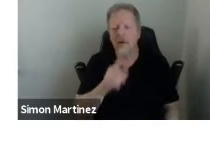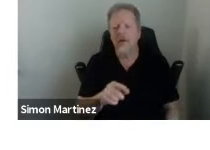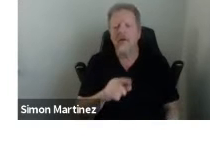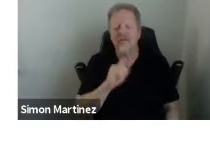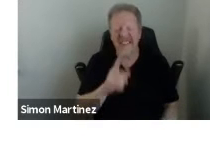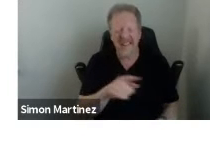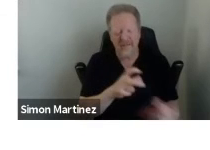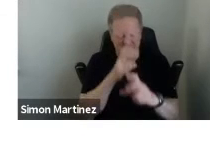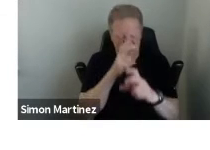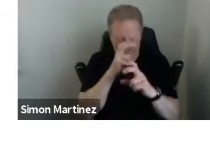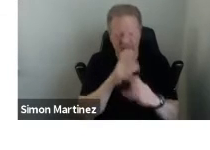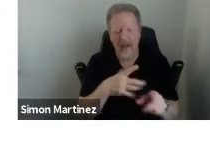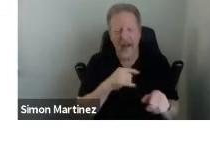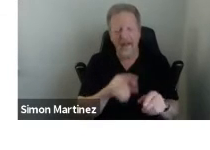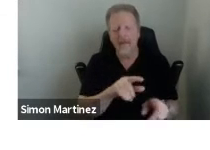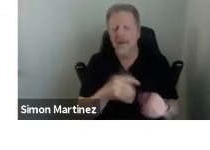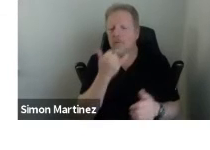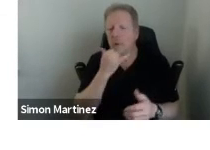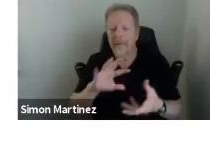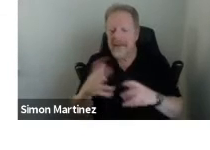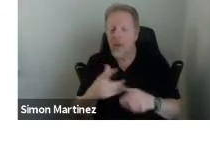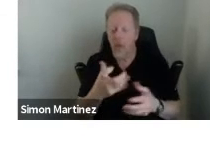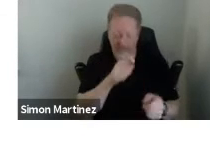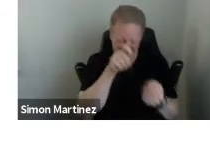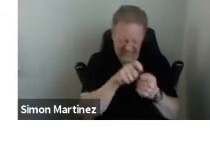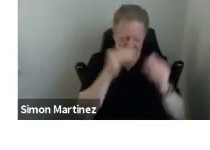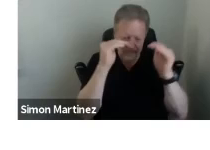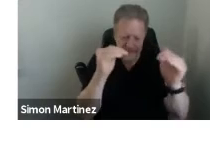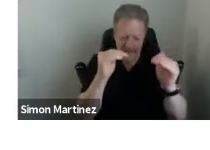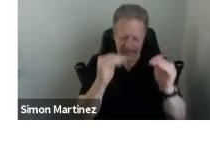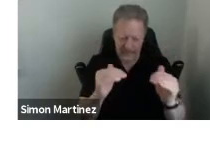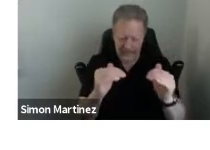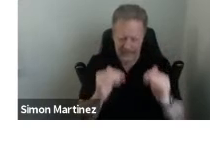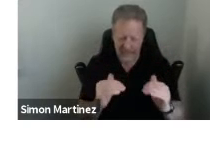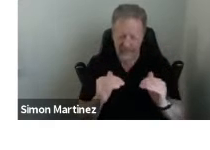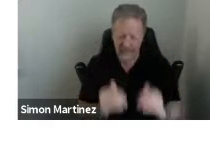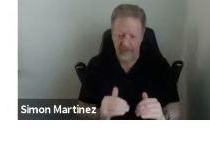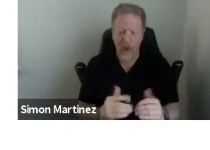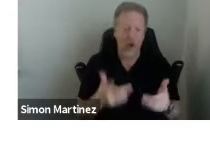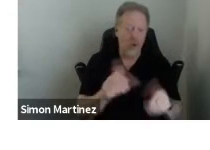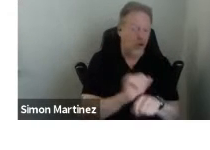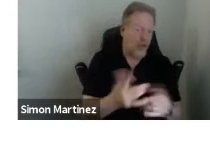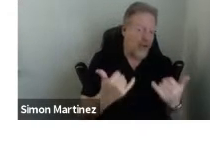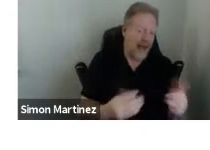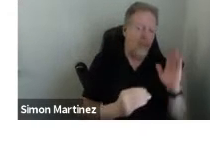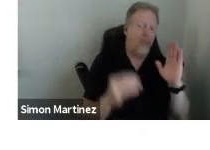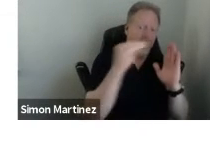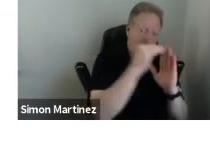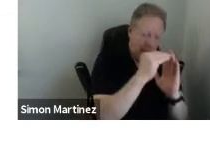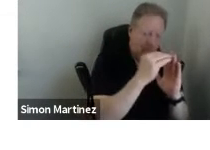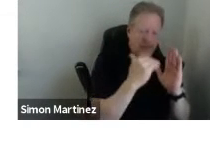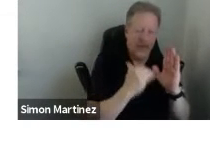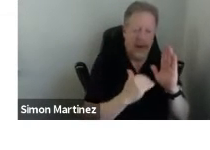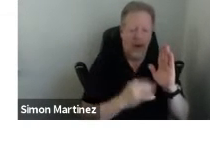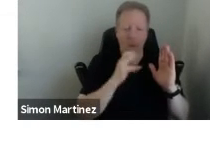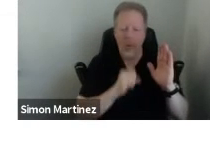like spelling things wrong. You know, they want things in the right tense, okay? And when you're writing your experience,